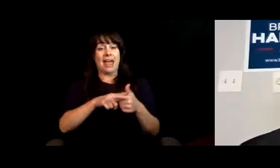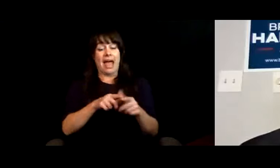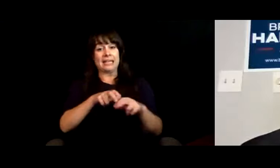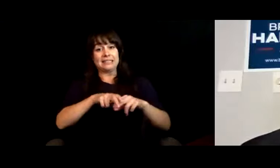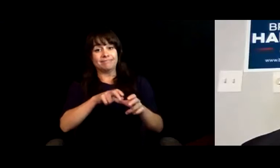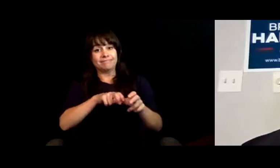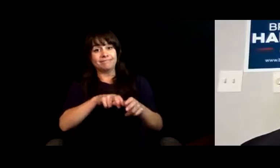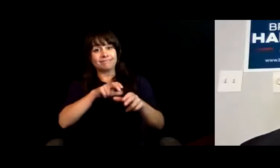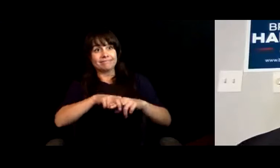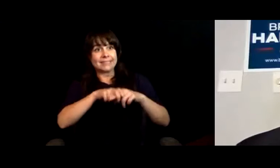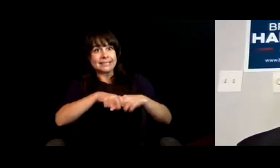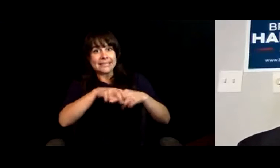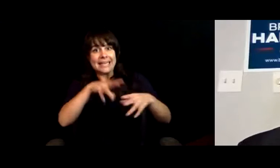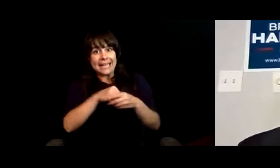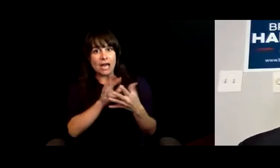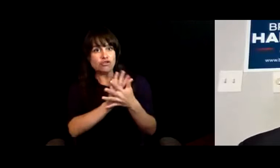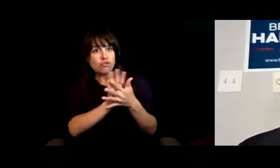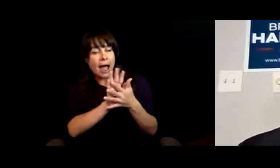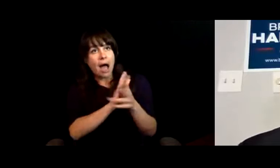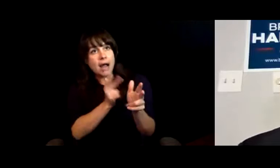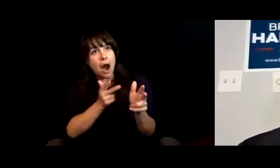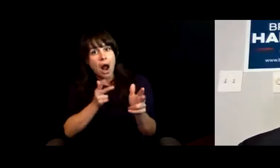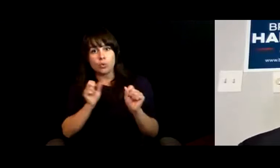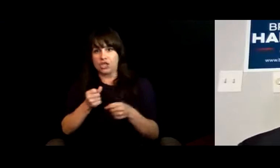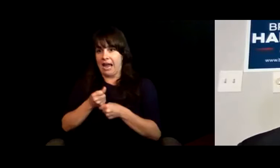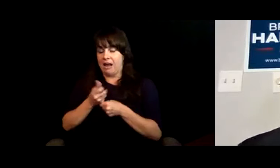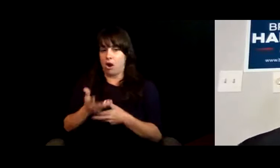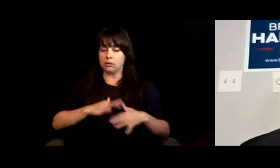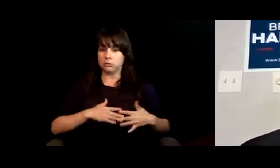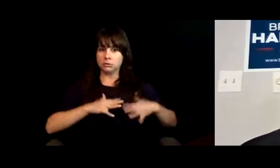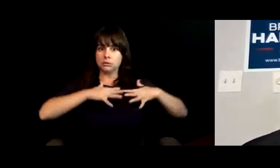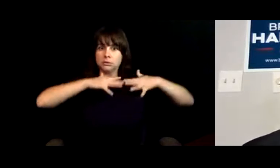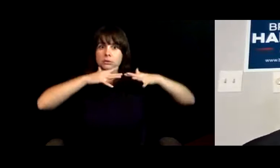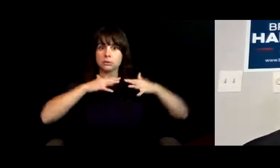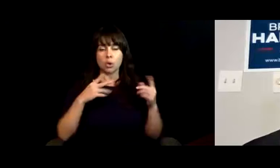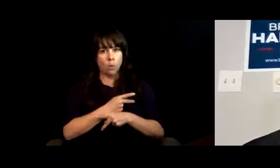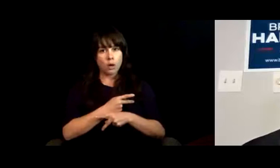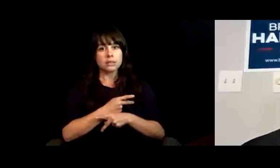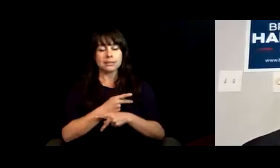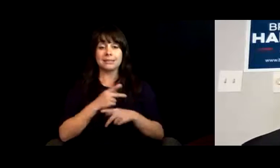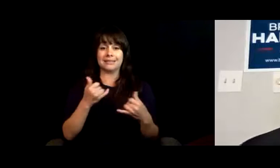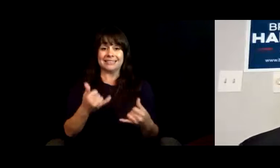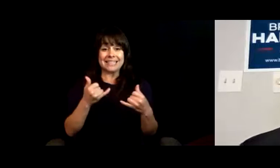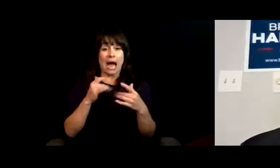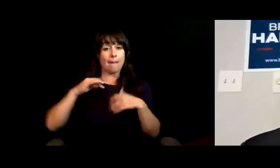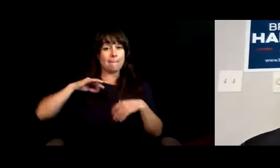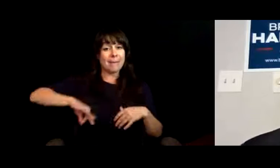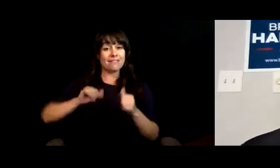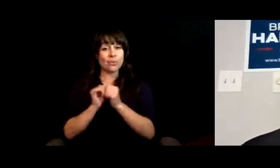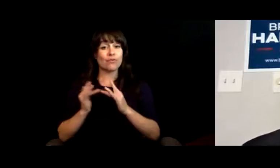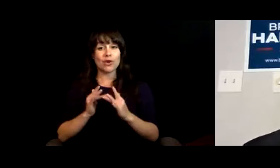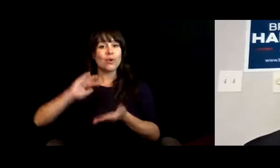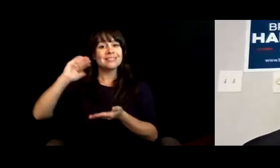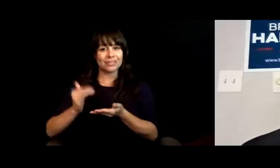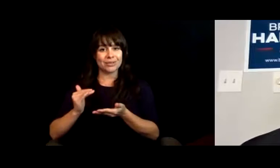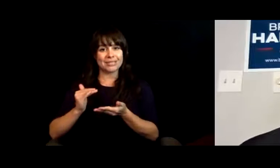make a situation worse. The benefit to virtual has been that of course decreases. But the flip side to this has been